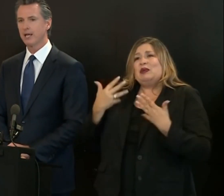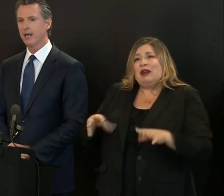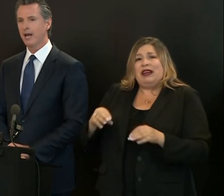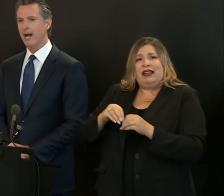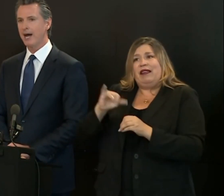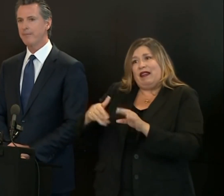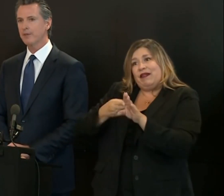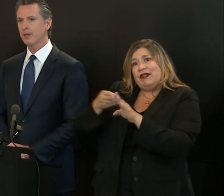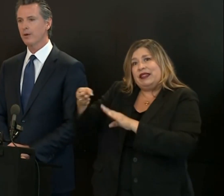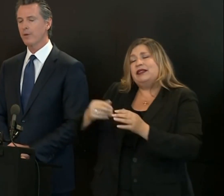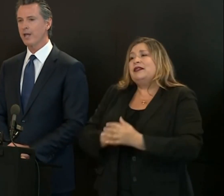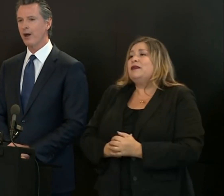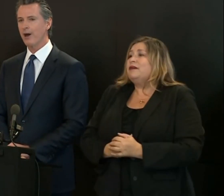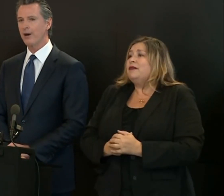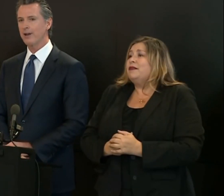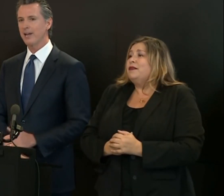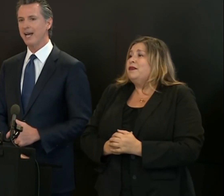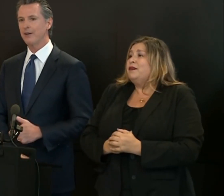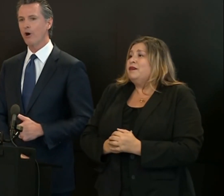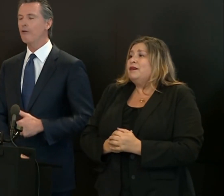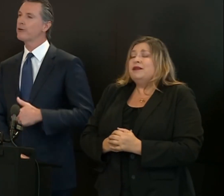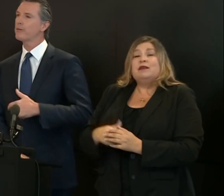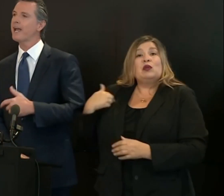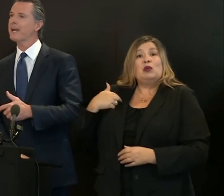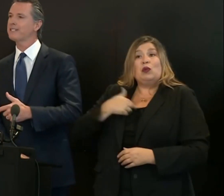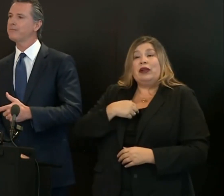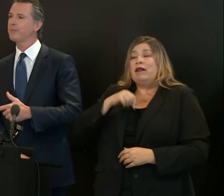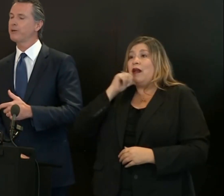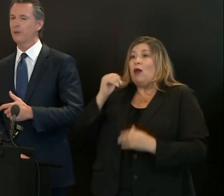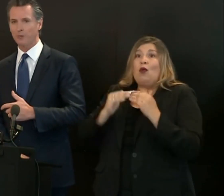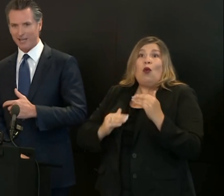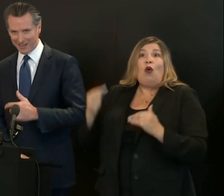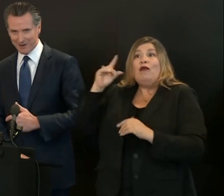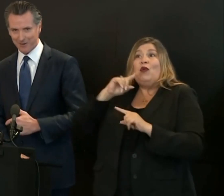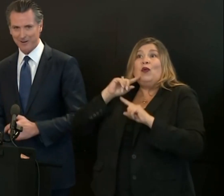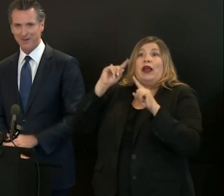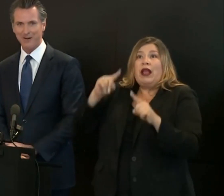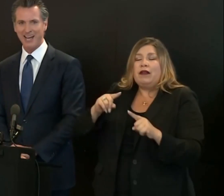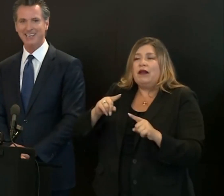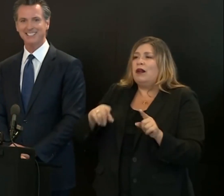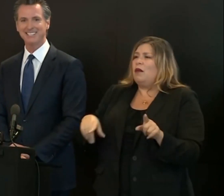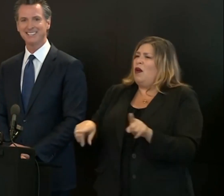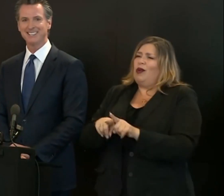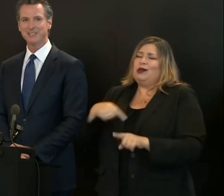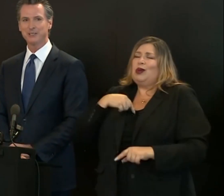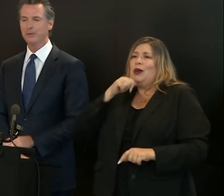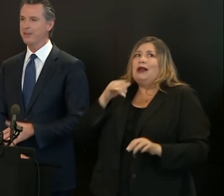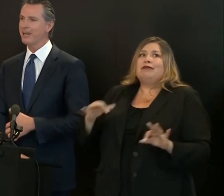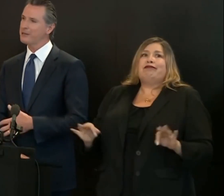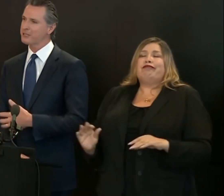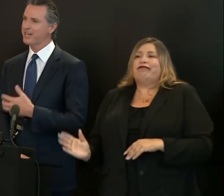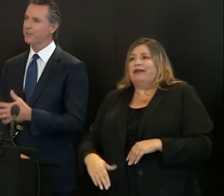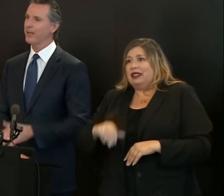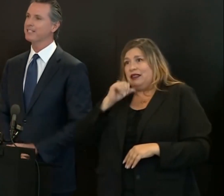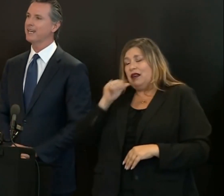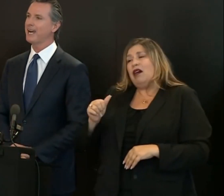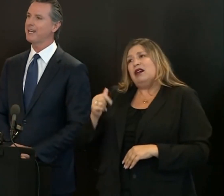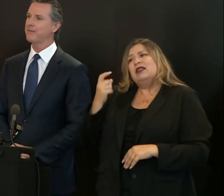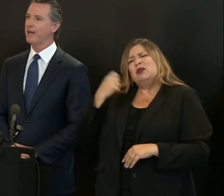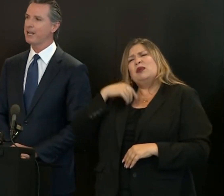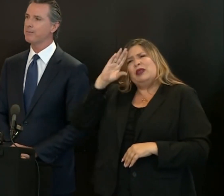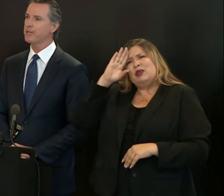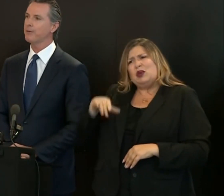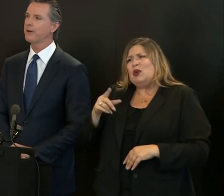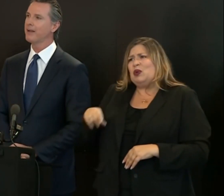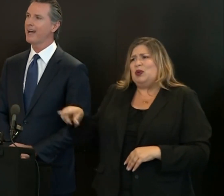space. We are not overreacting, but nor are we underreacting to the understandable